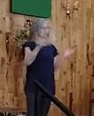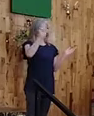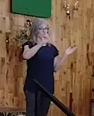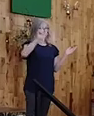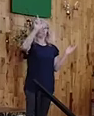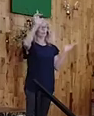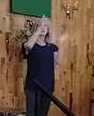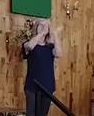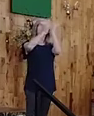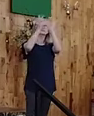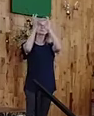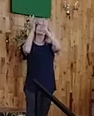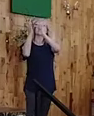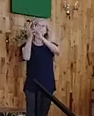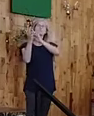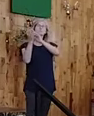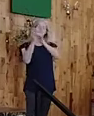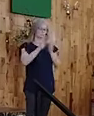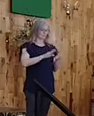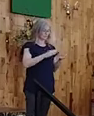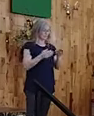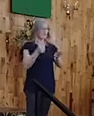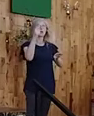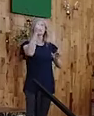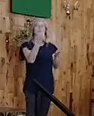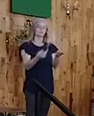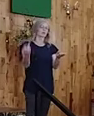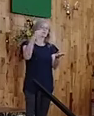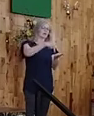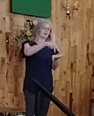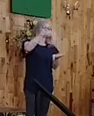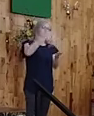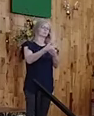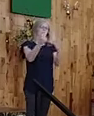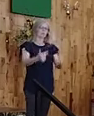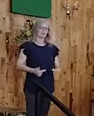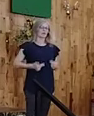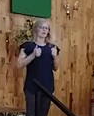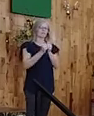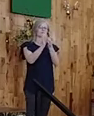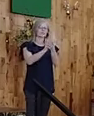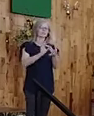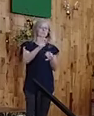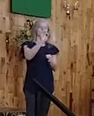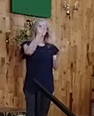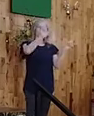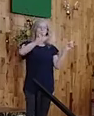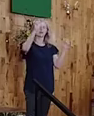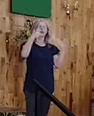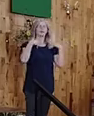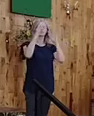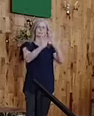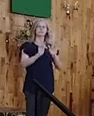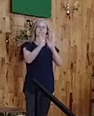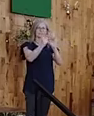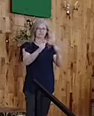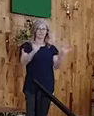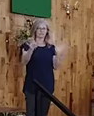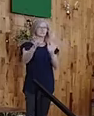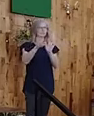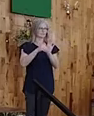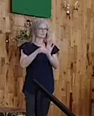Lord Jesus, you raise the dead to new life in the Spirit. Lord, have